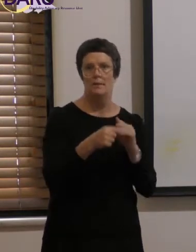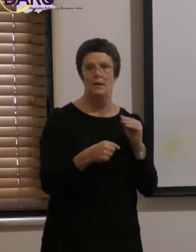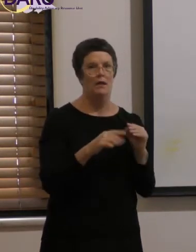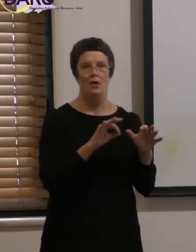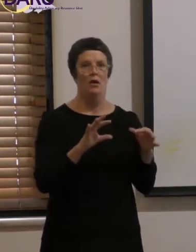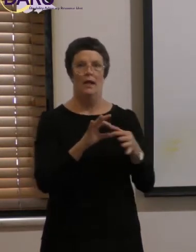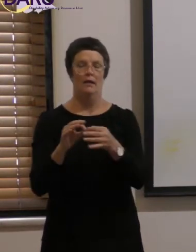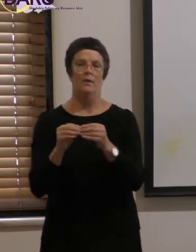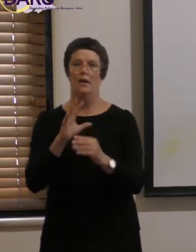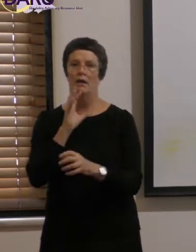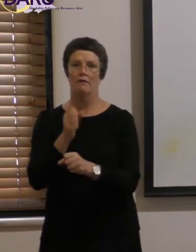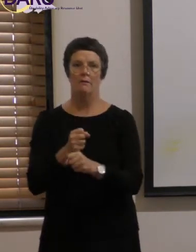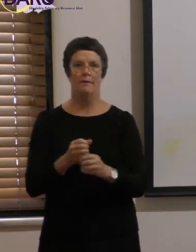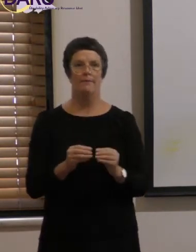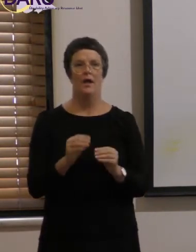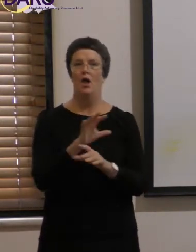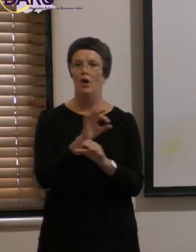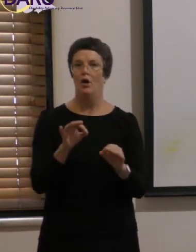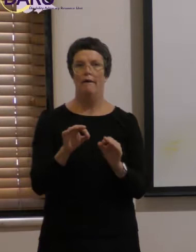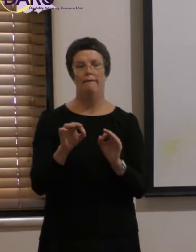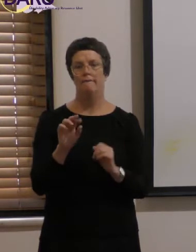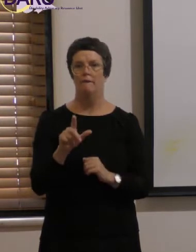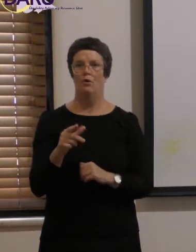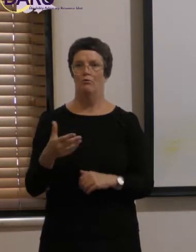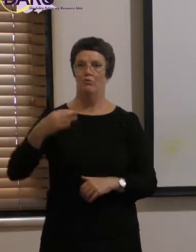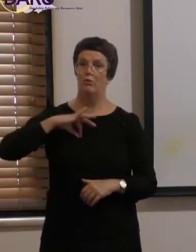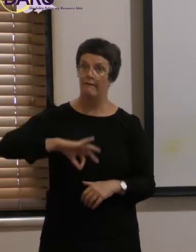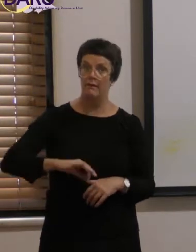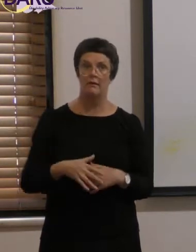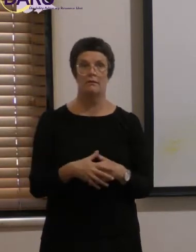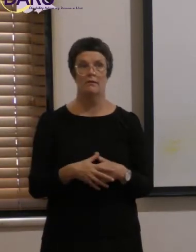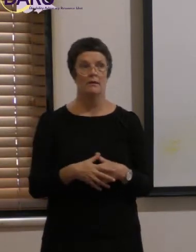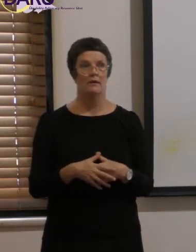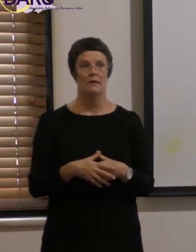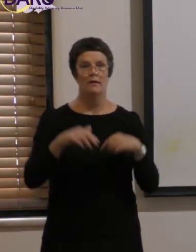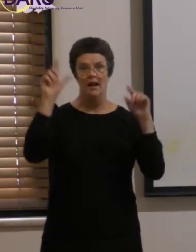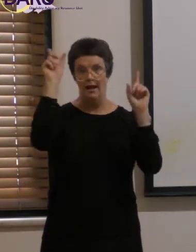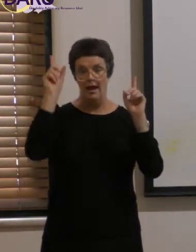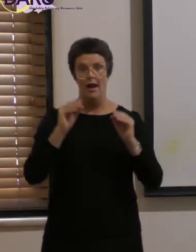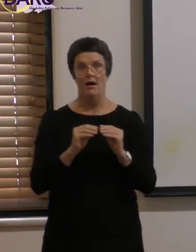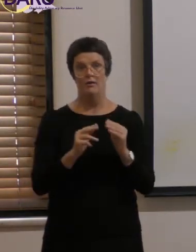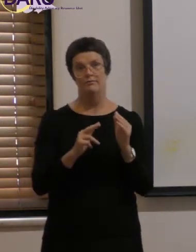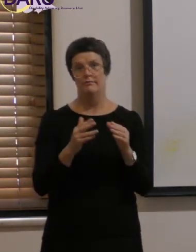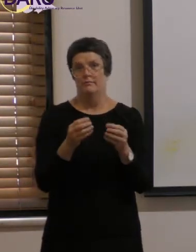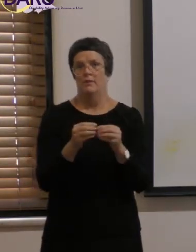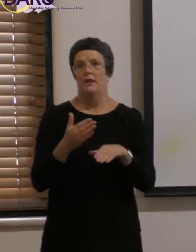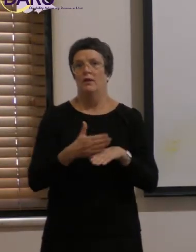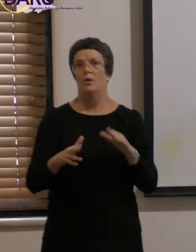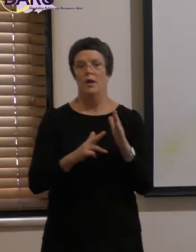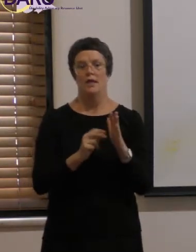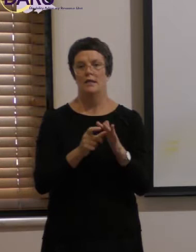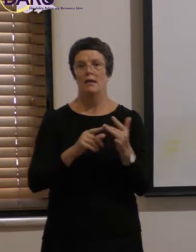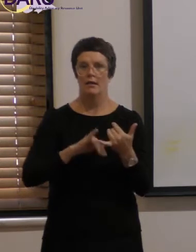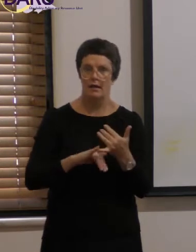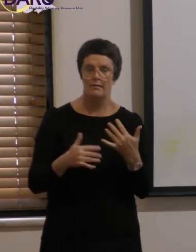for profit. You never know these days. It's a bit hard to tell, especially with this new market system, the NDIS. And for those wanting